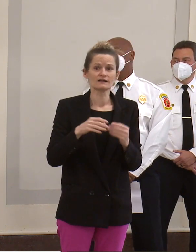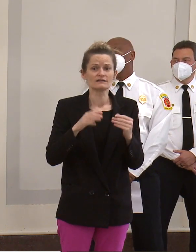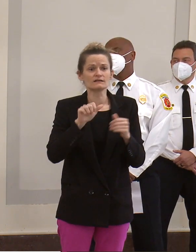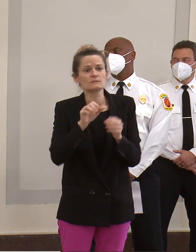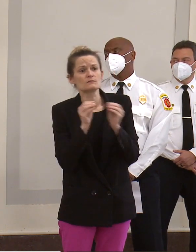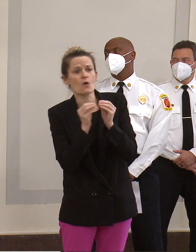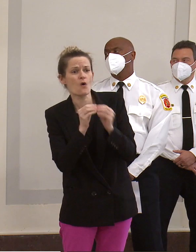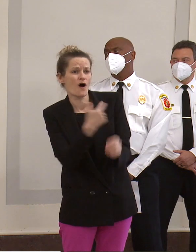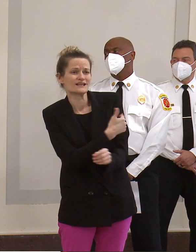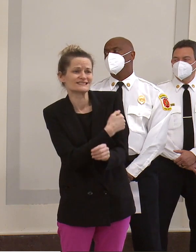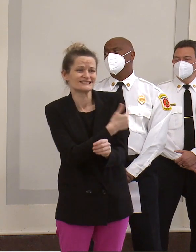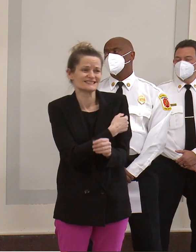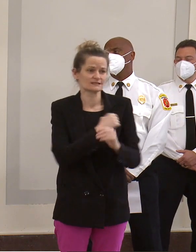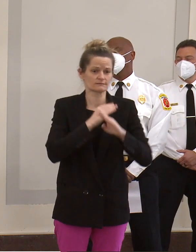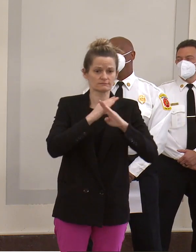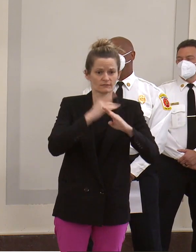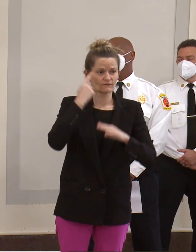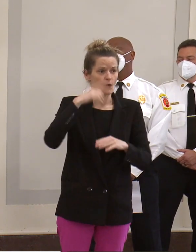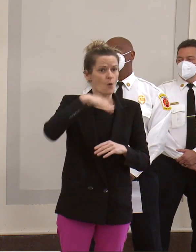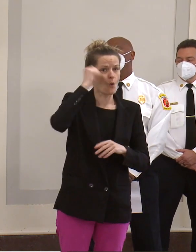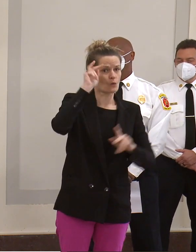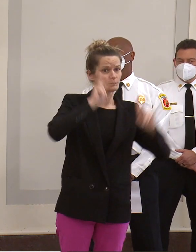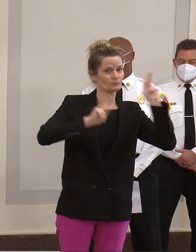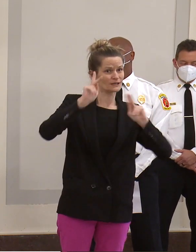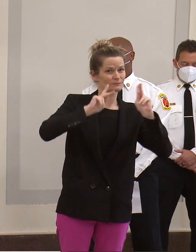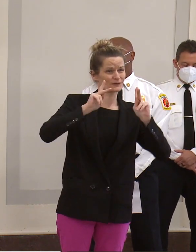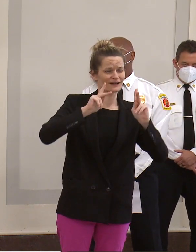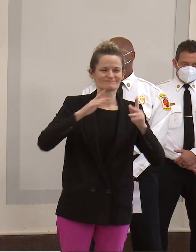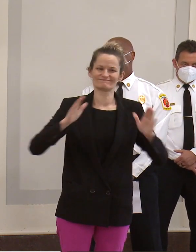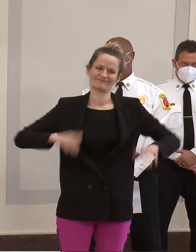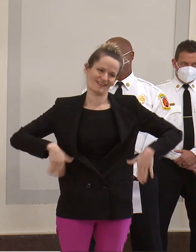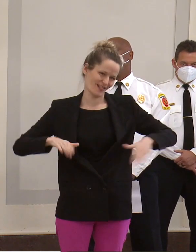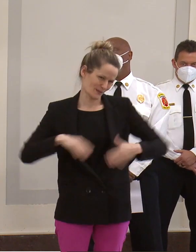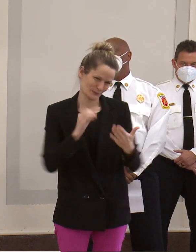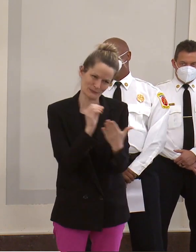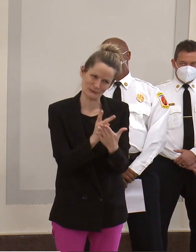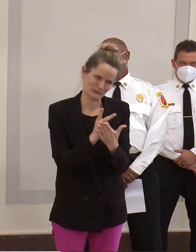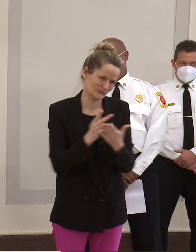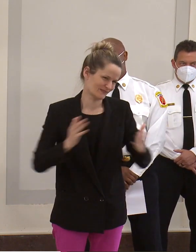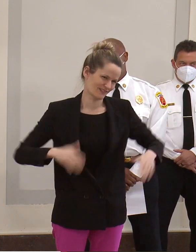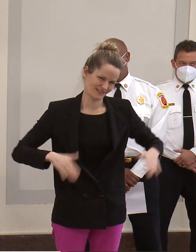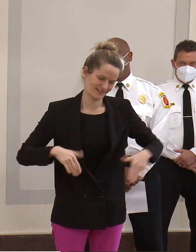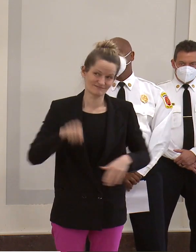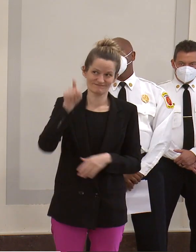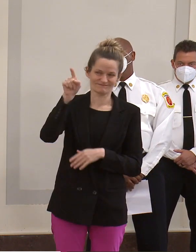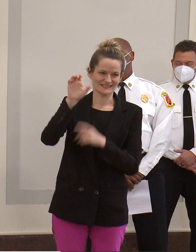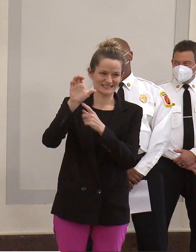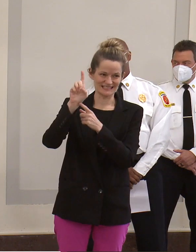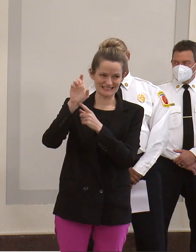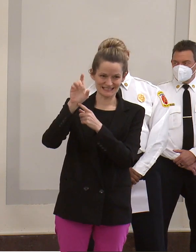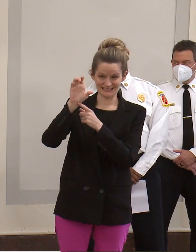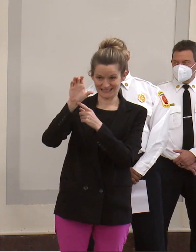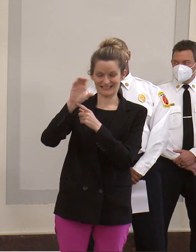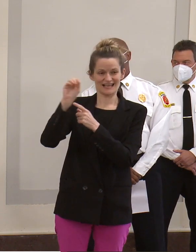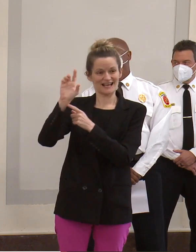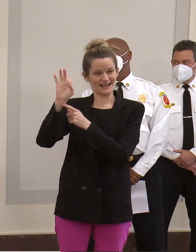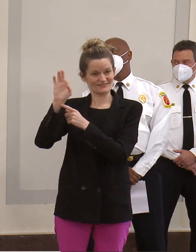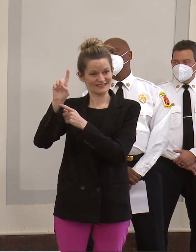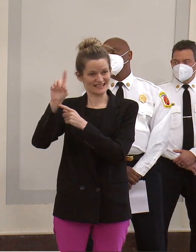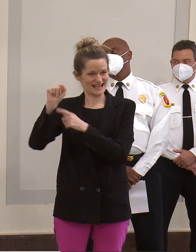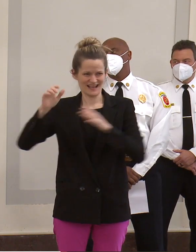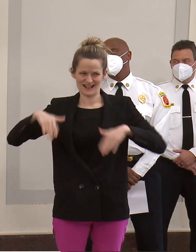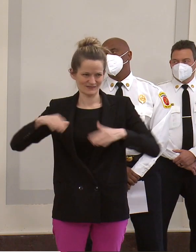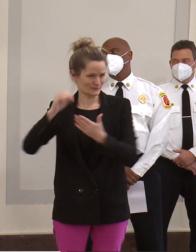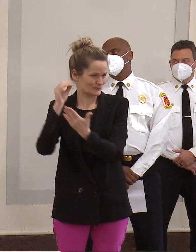has not yet been authorized by the FDA or recommended by the CDC. The Health Department does not recommend off-label use